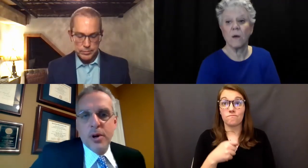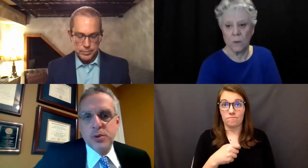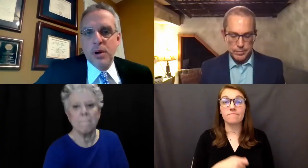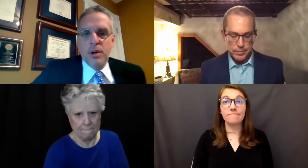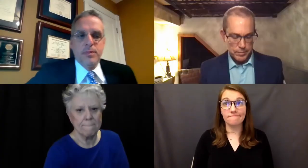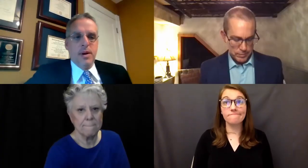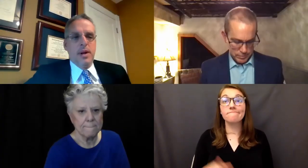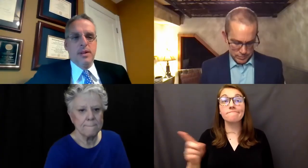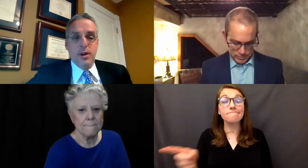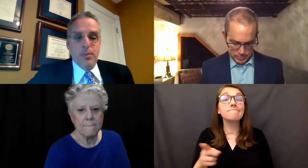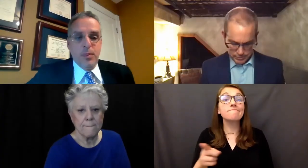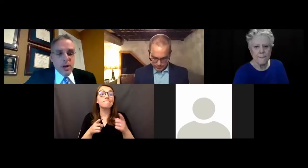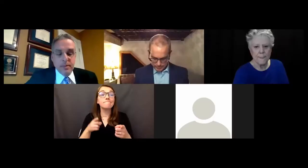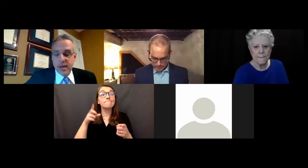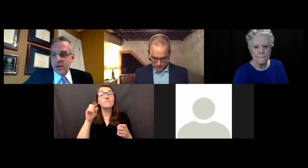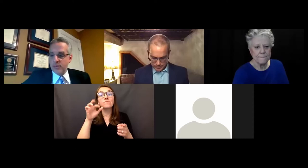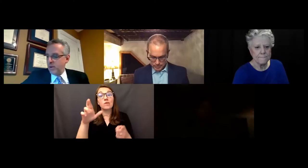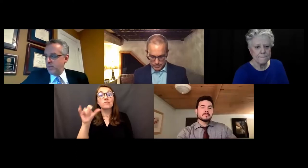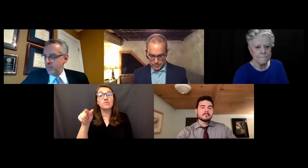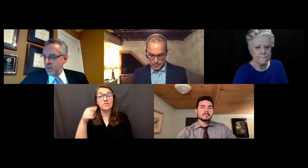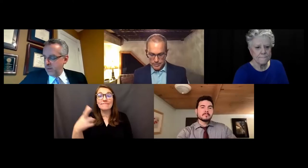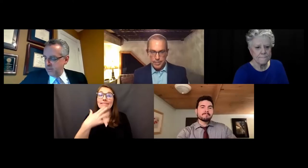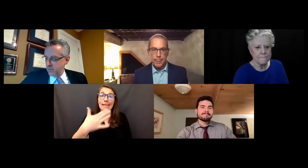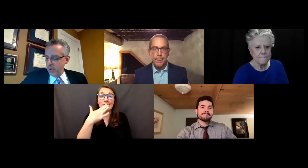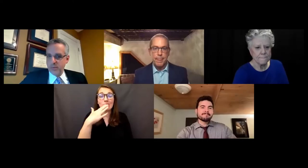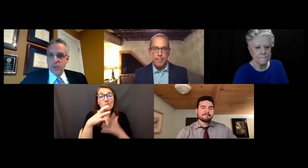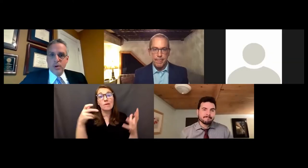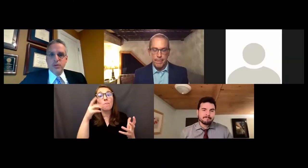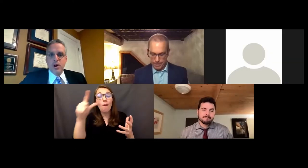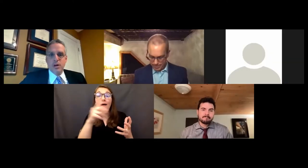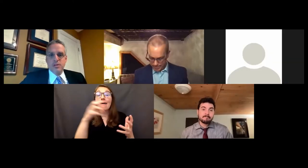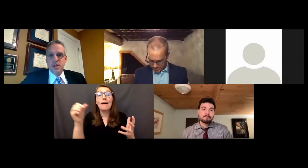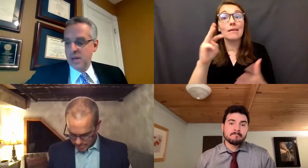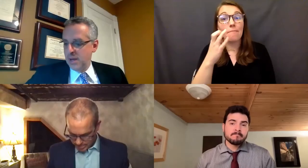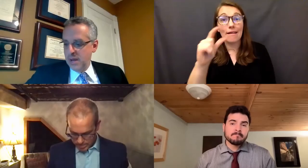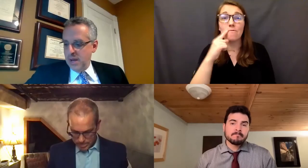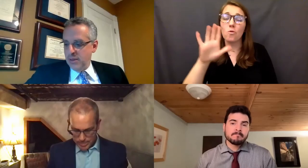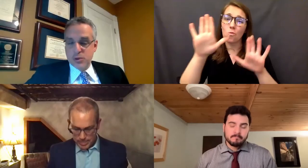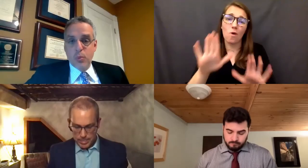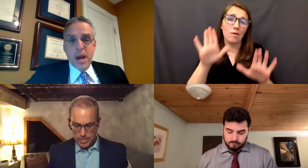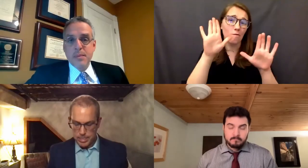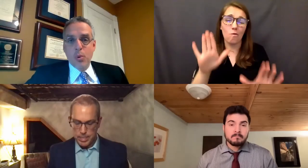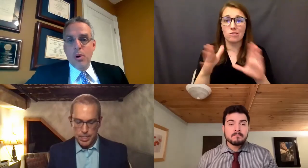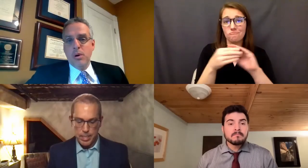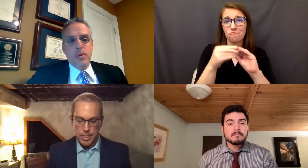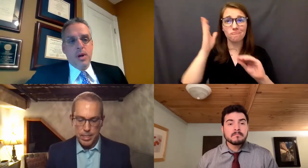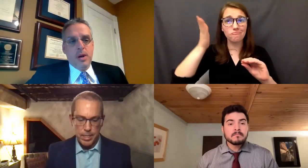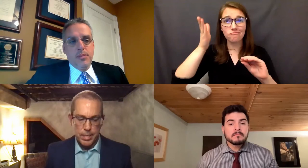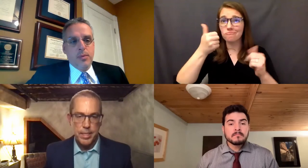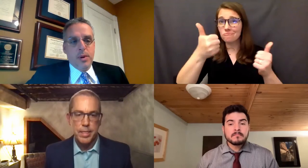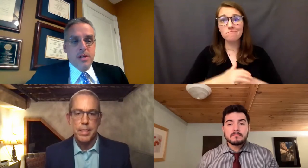Thank you very much, Paul. And thank you, Paul and Miguel, for really just wonderful, wonderful talks. There's way